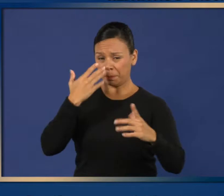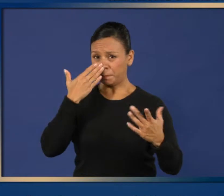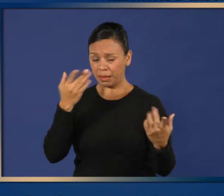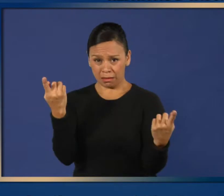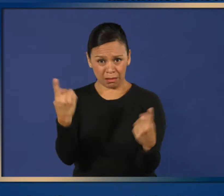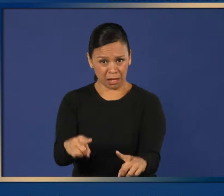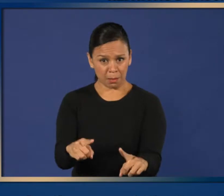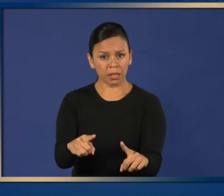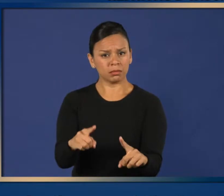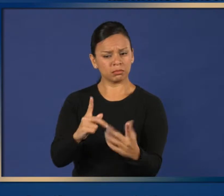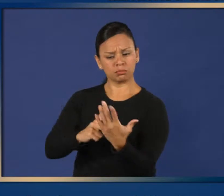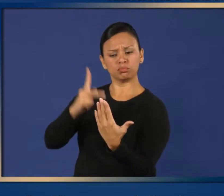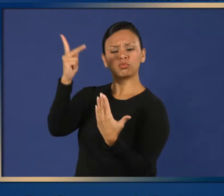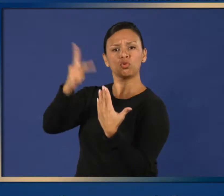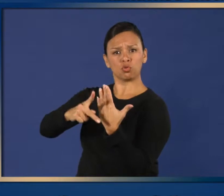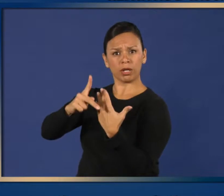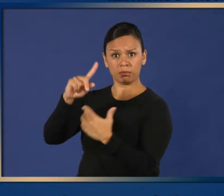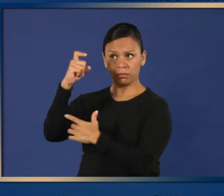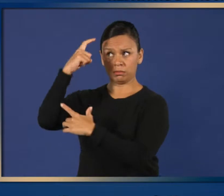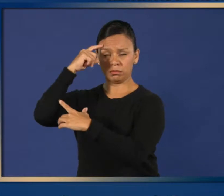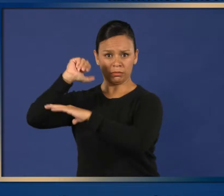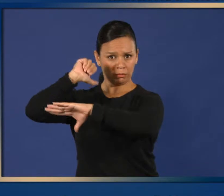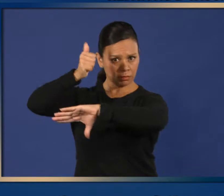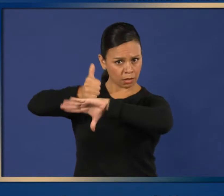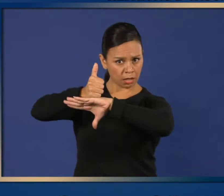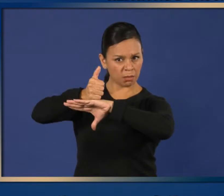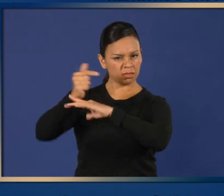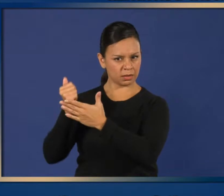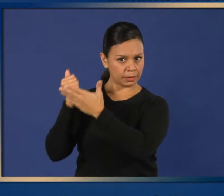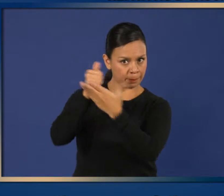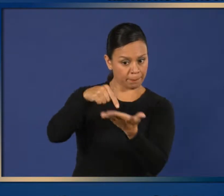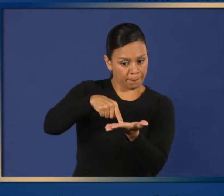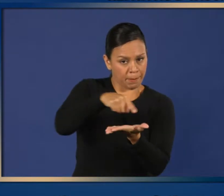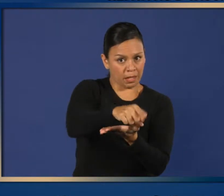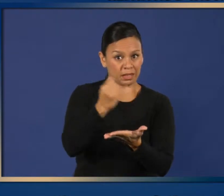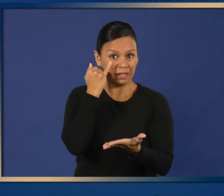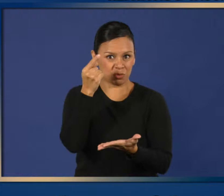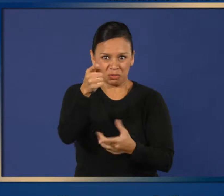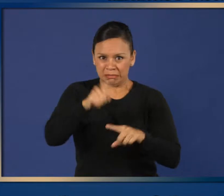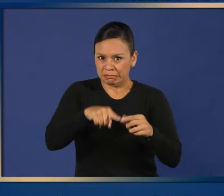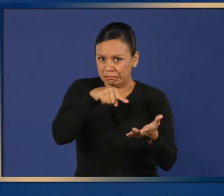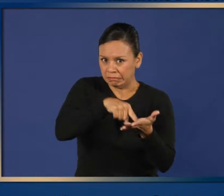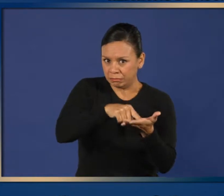been created to help pay for the care of those who have been harmed.